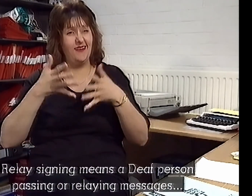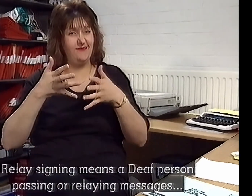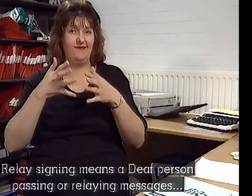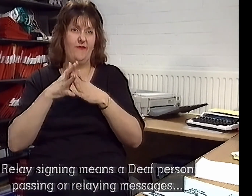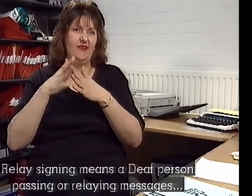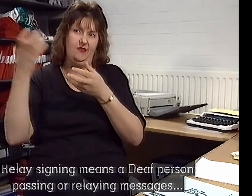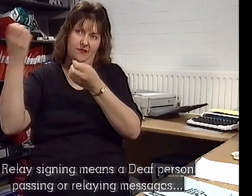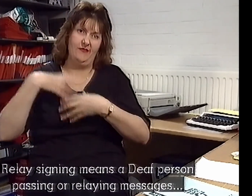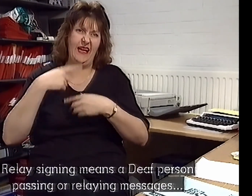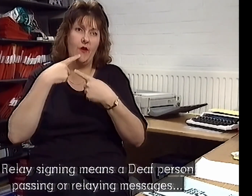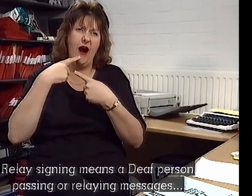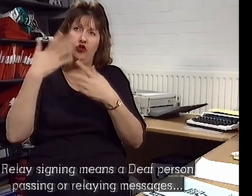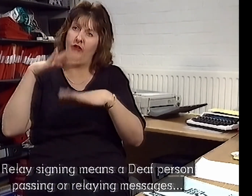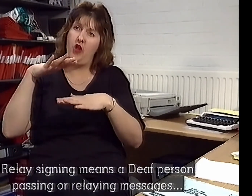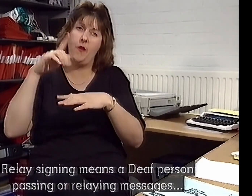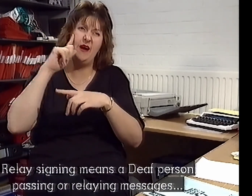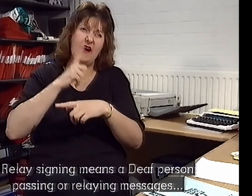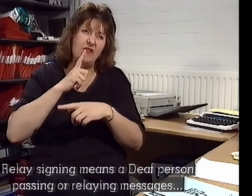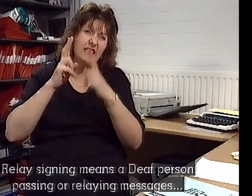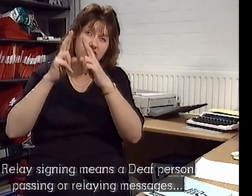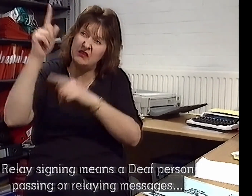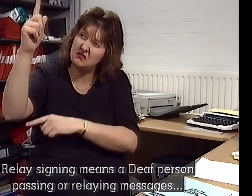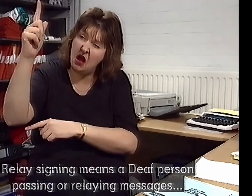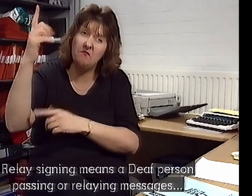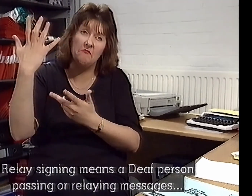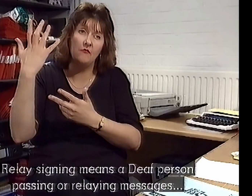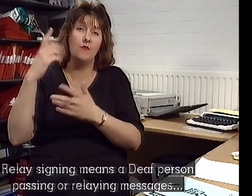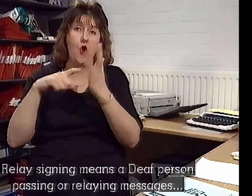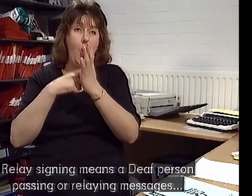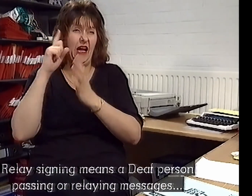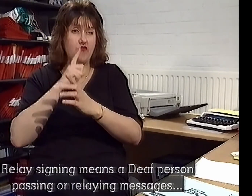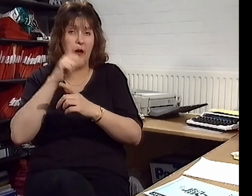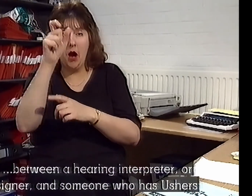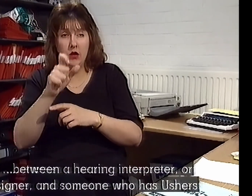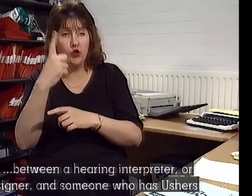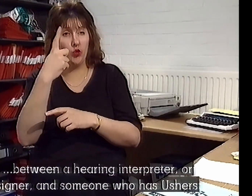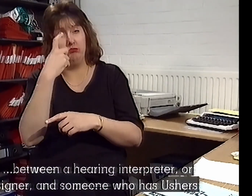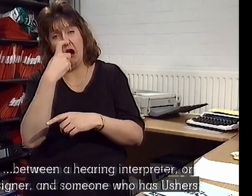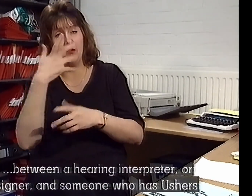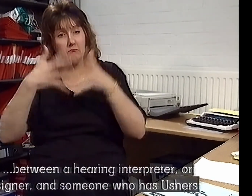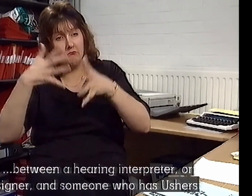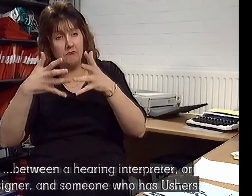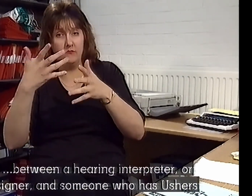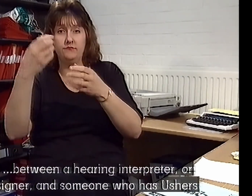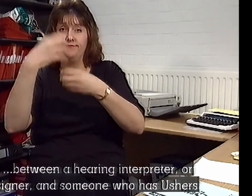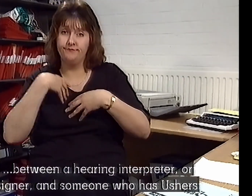Relay signing means a deaf person passing or relaying messages between a hearing interpreter or